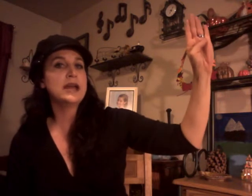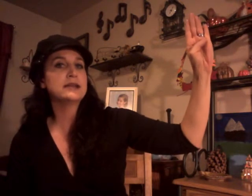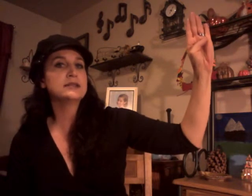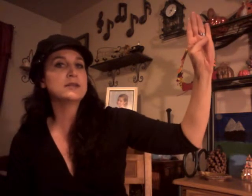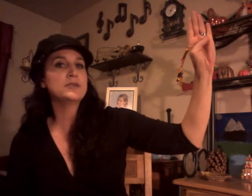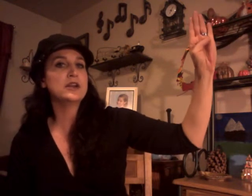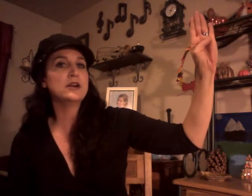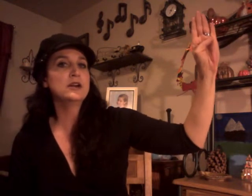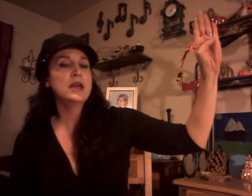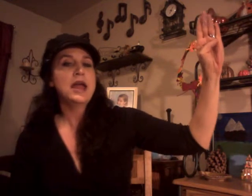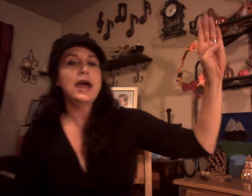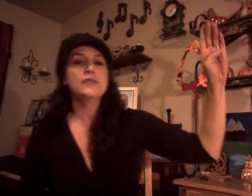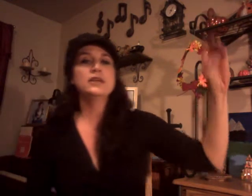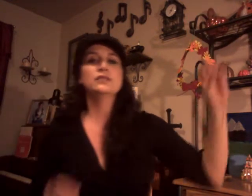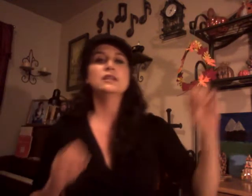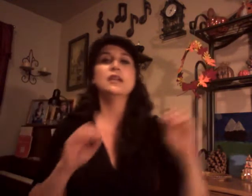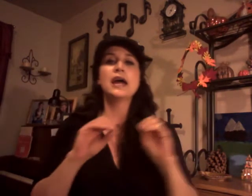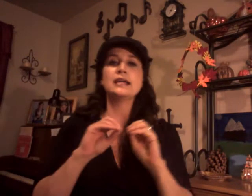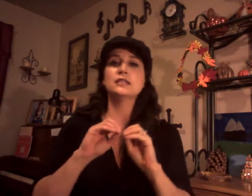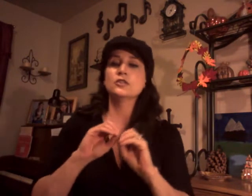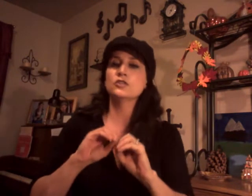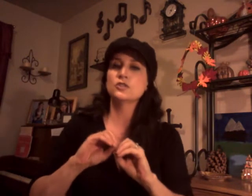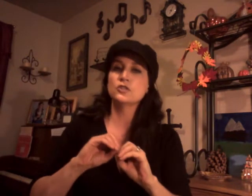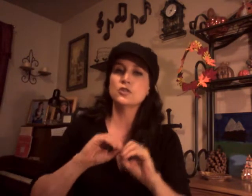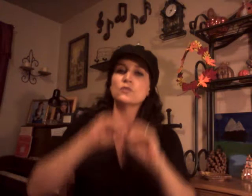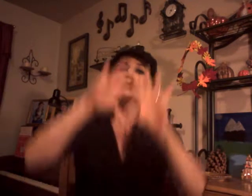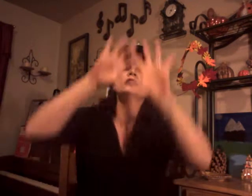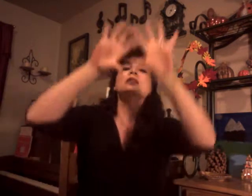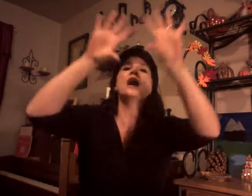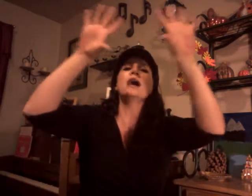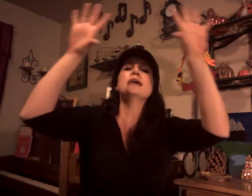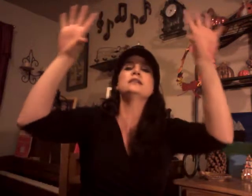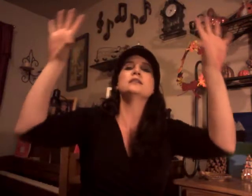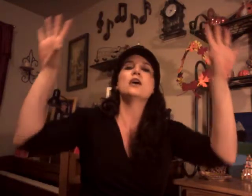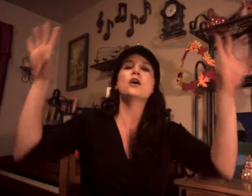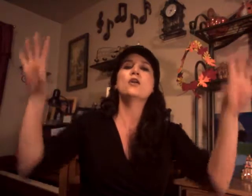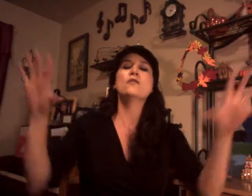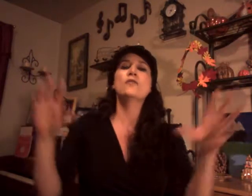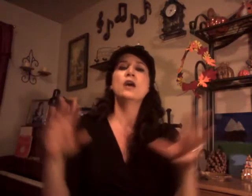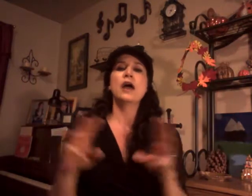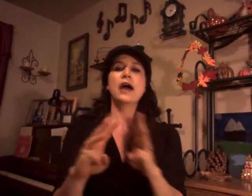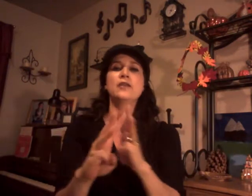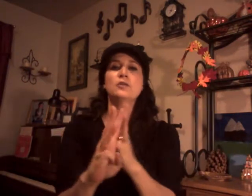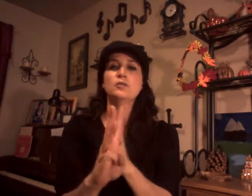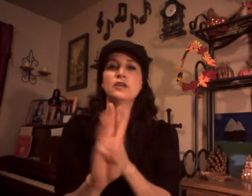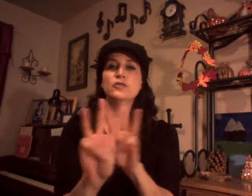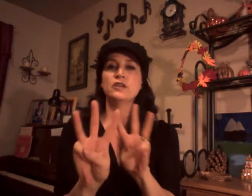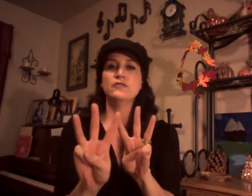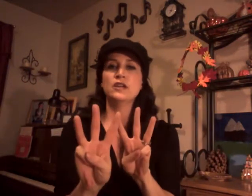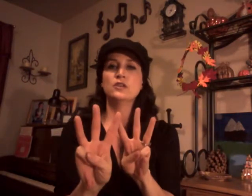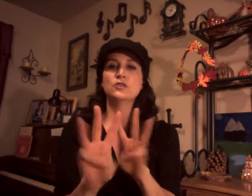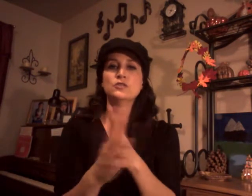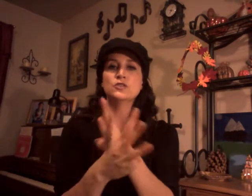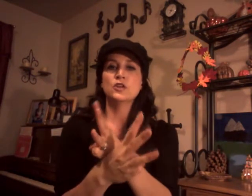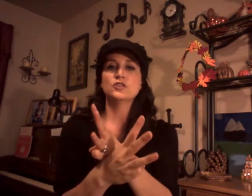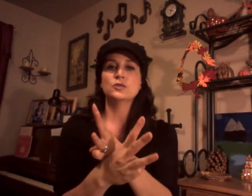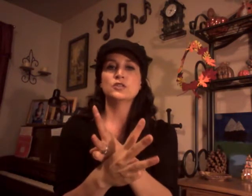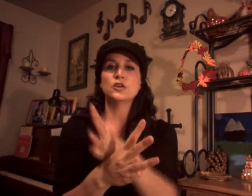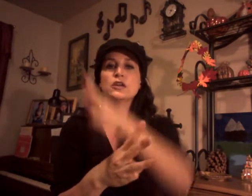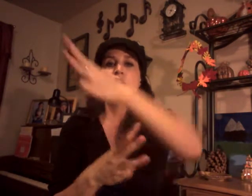is up there, and then the light, you're just going to show the light of, and then we bring 3 fingers, so we start here and we